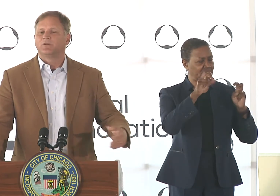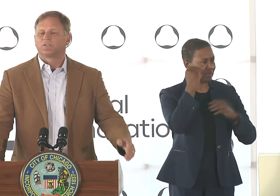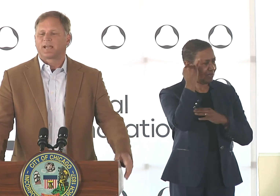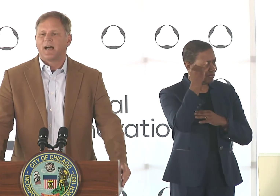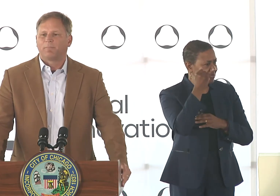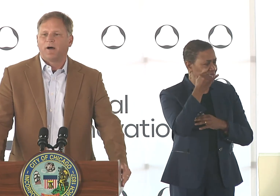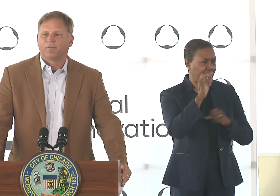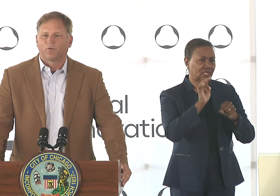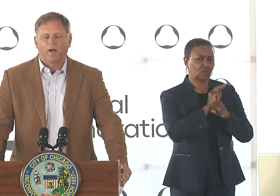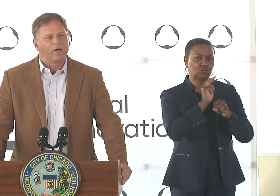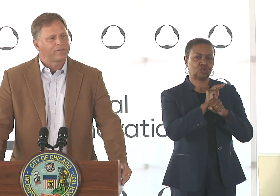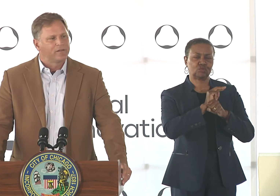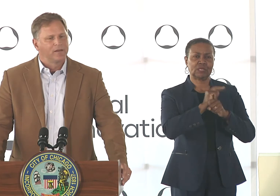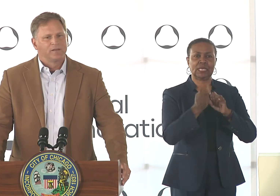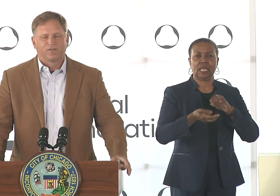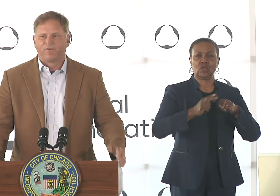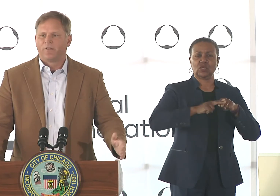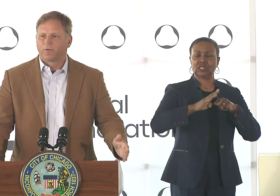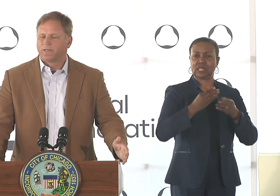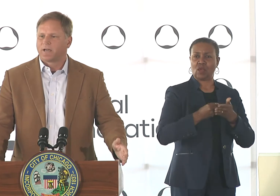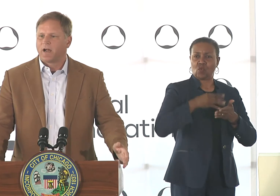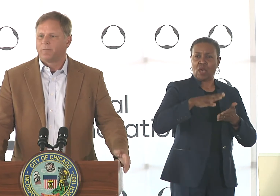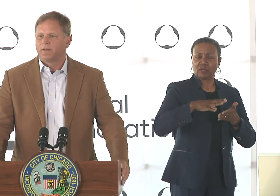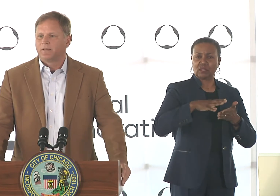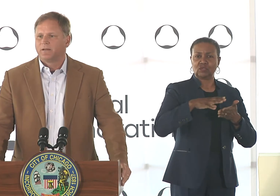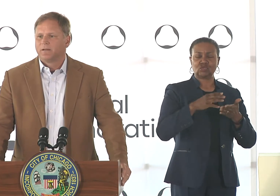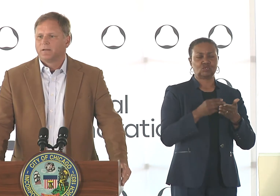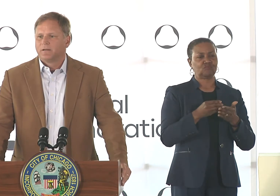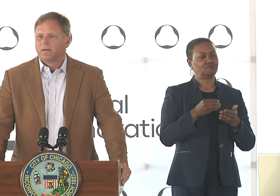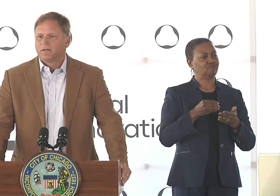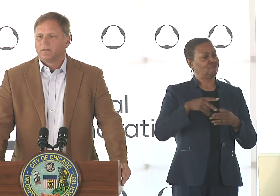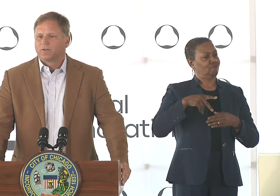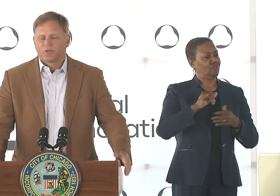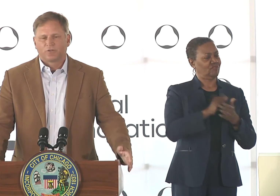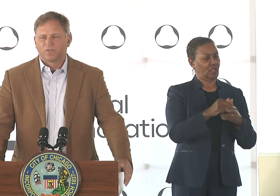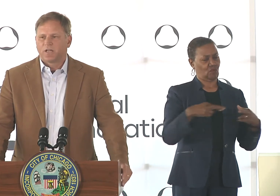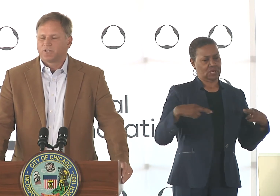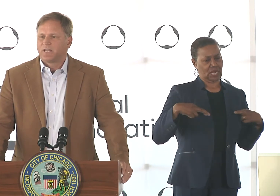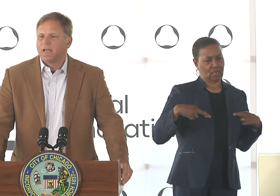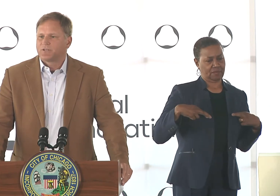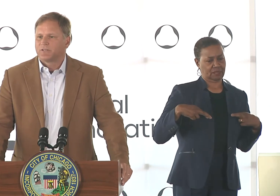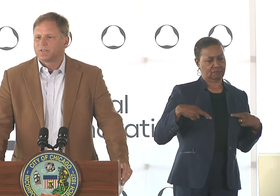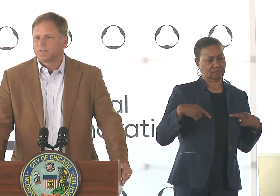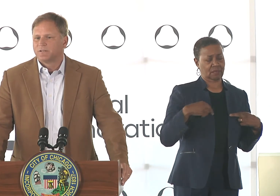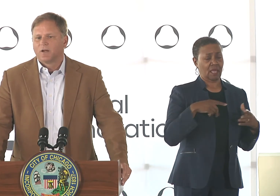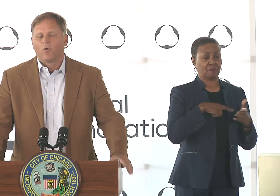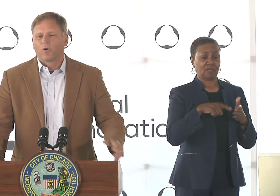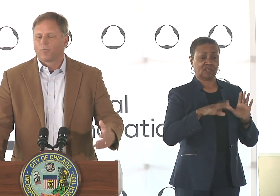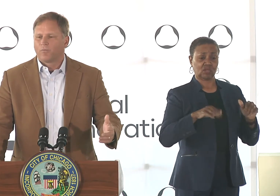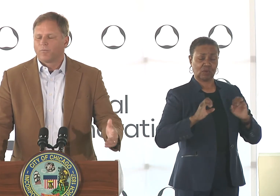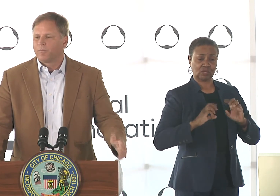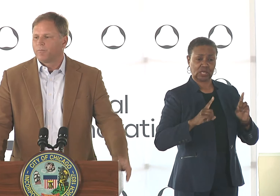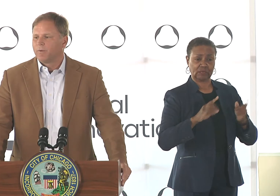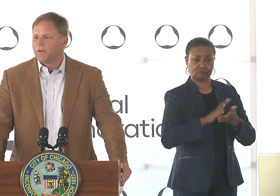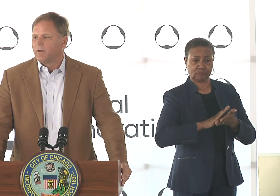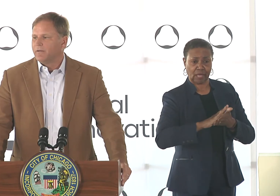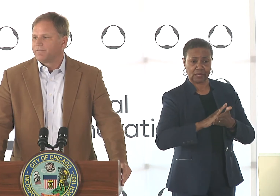they can use to compound their wealth to fund their retirement, their children's educations,